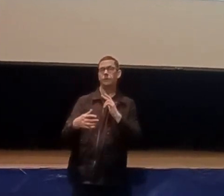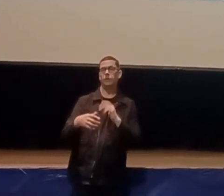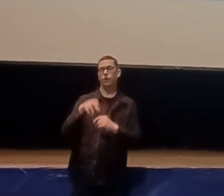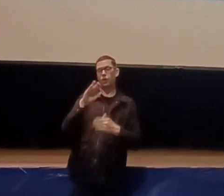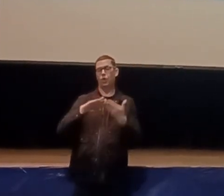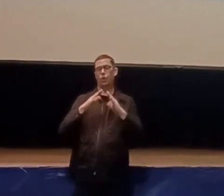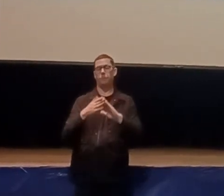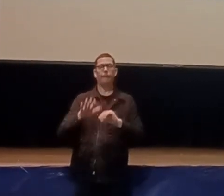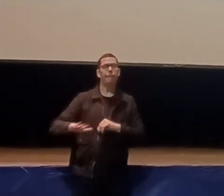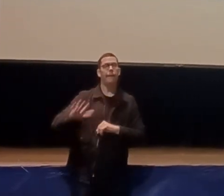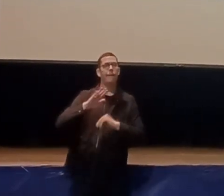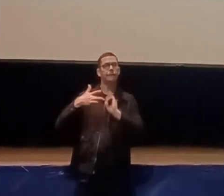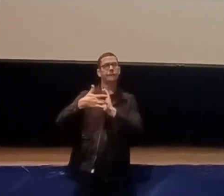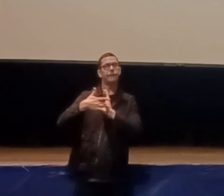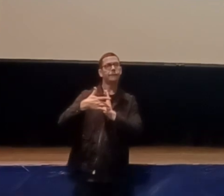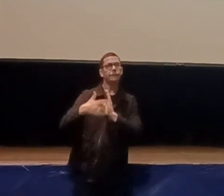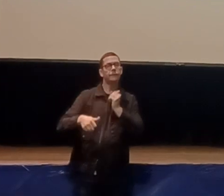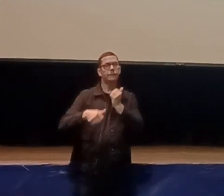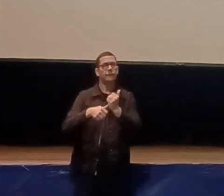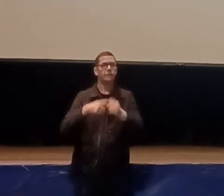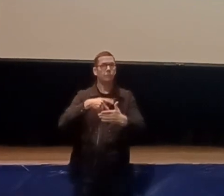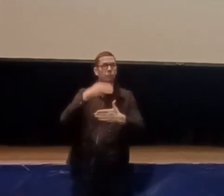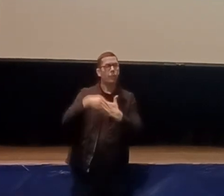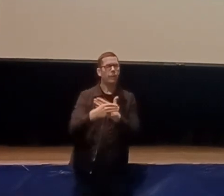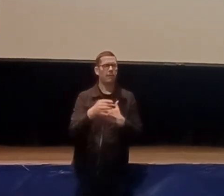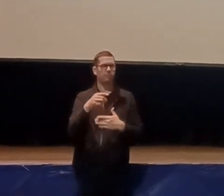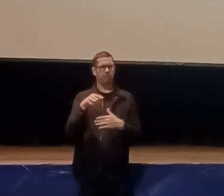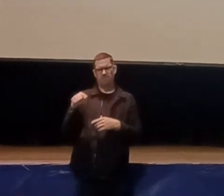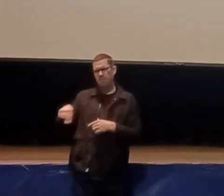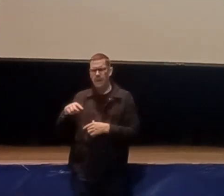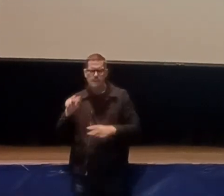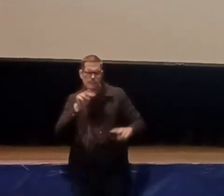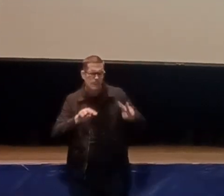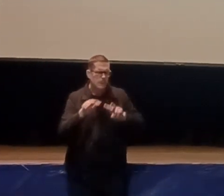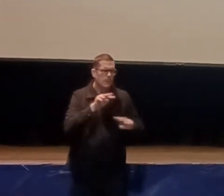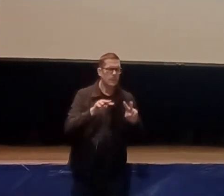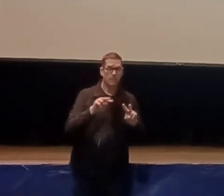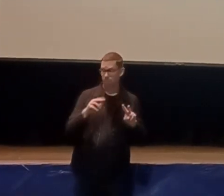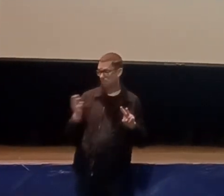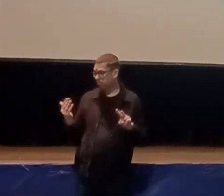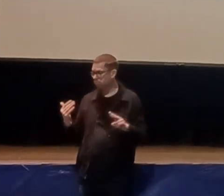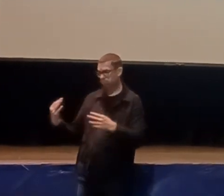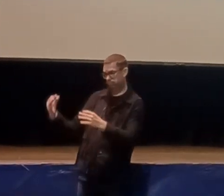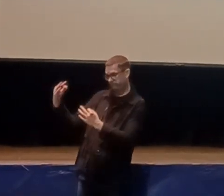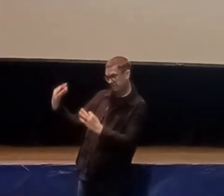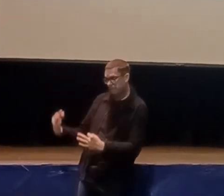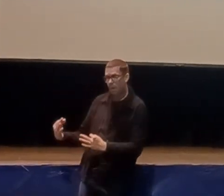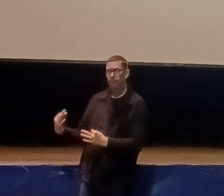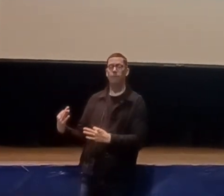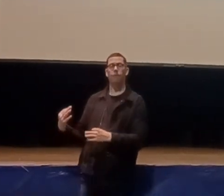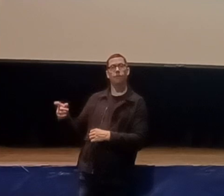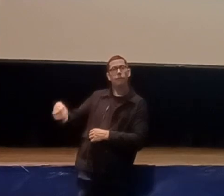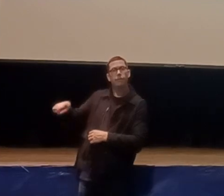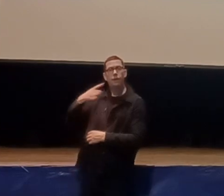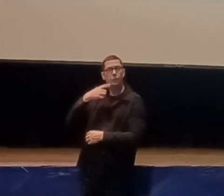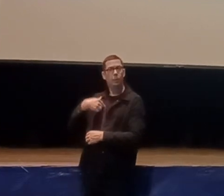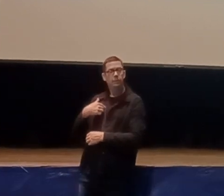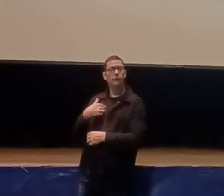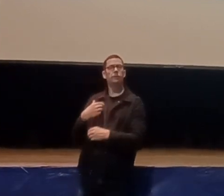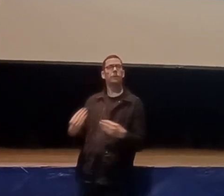Program had been looking at and recommended, and we heard from them that it was going to be much more efficient to